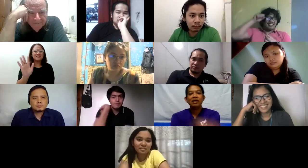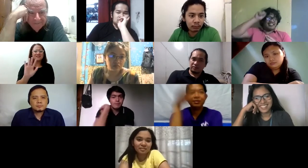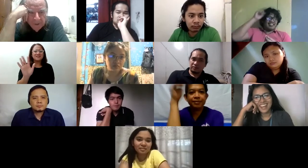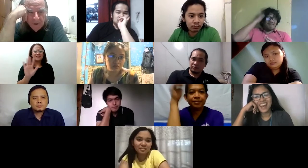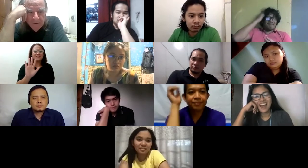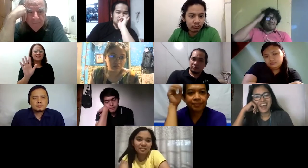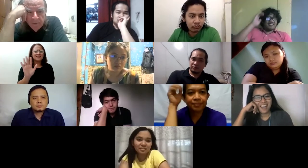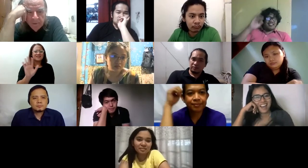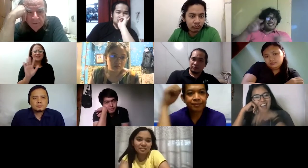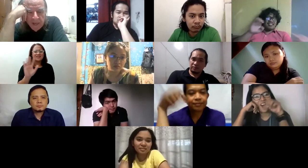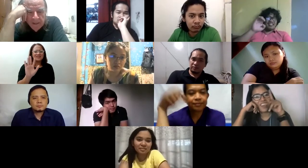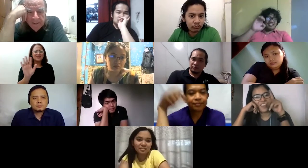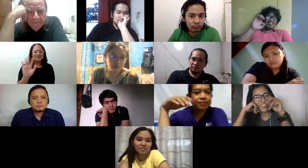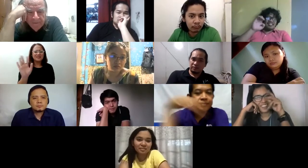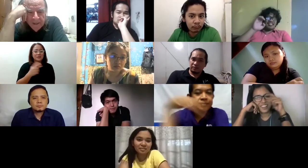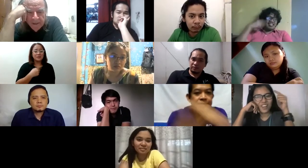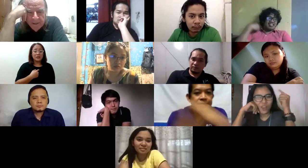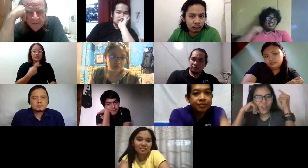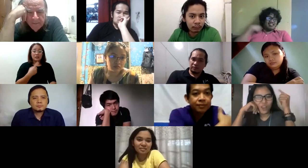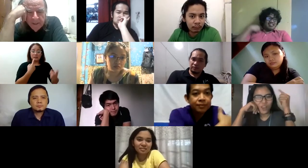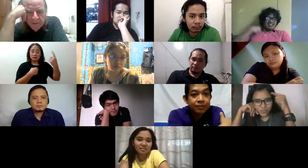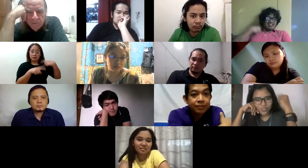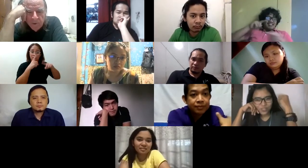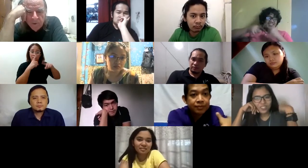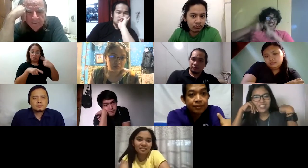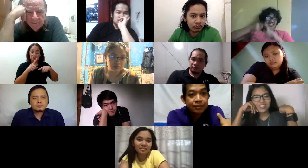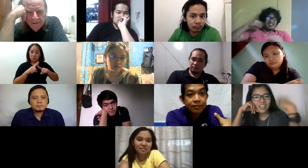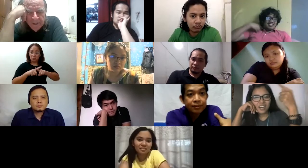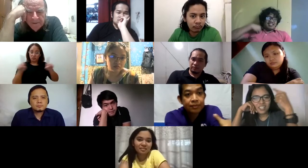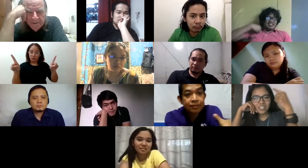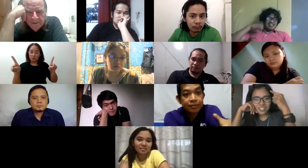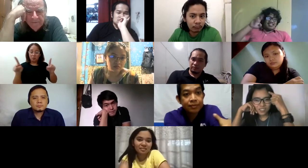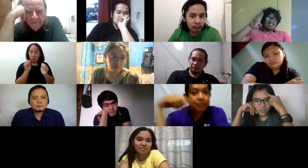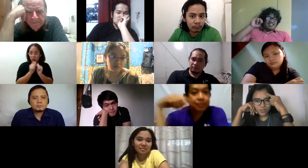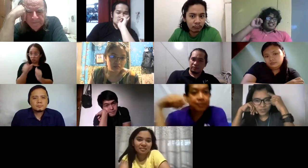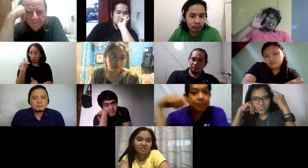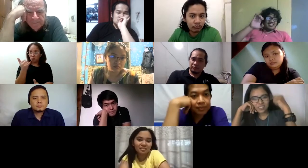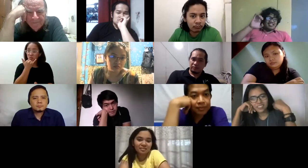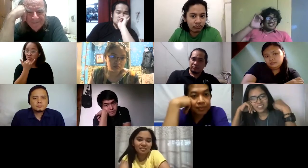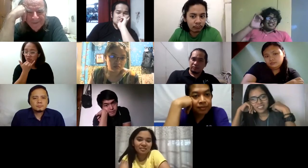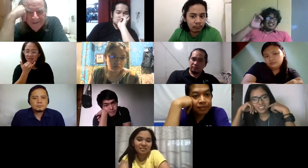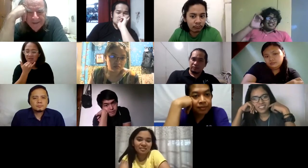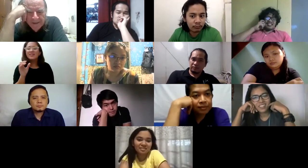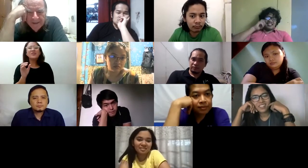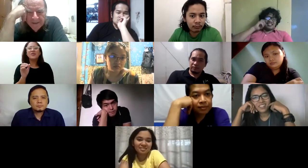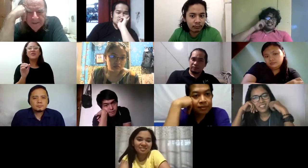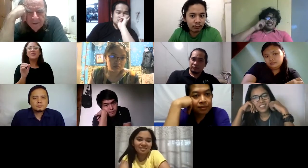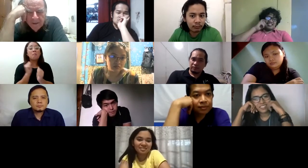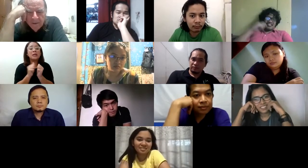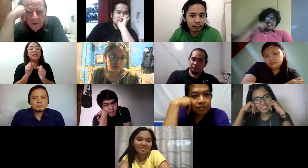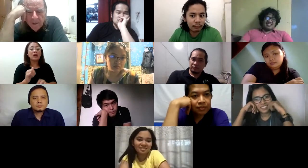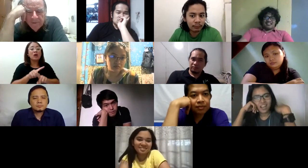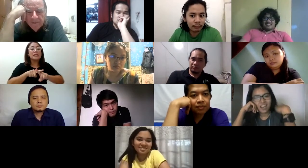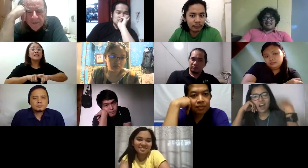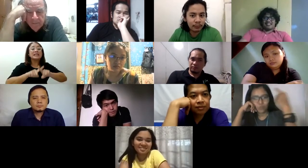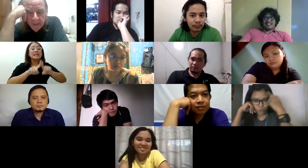So if people sign it differently, it doesn't mean it's wrong. It means it's different. So all of this can be addressed